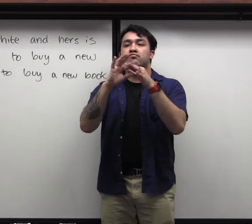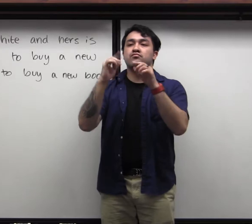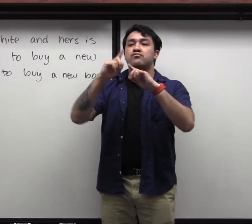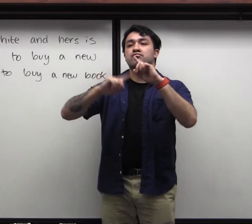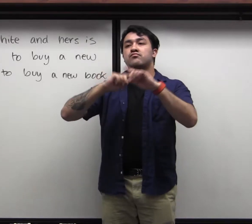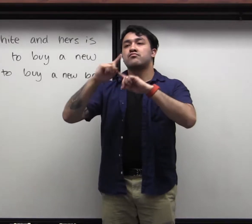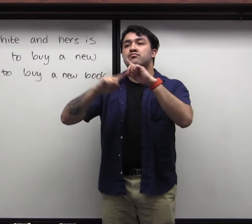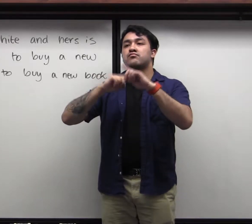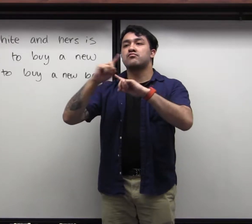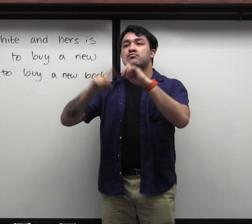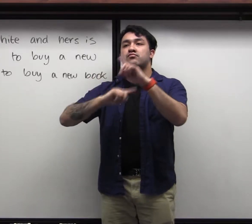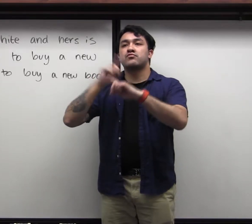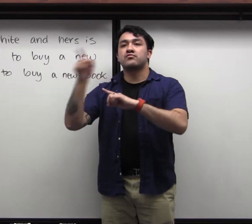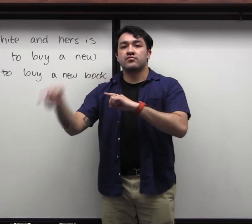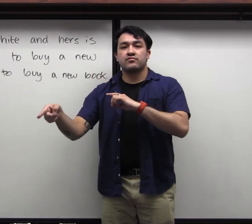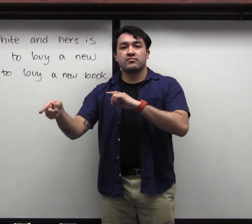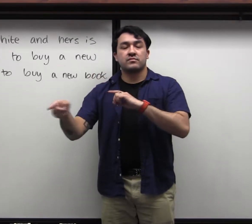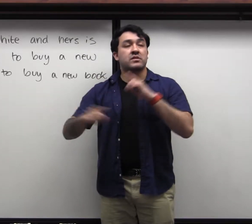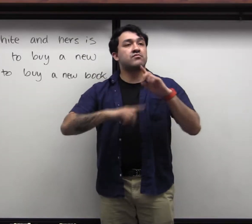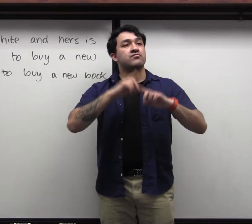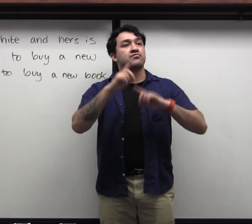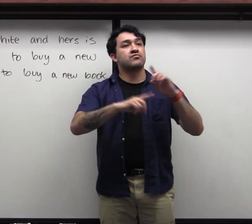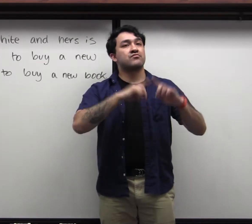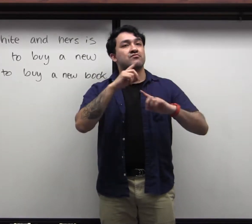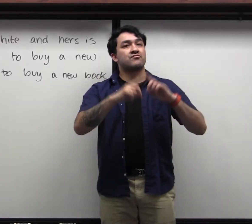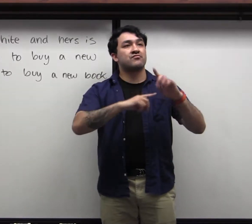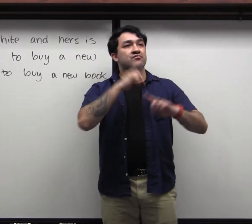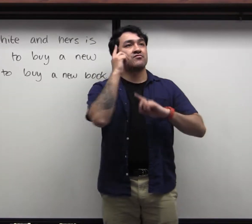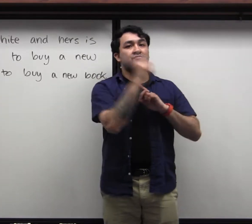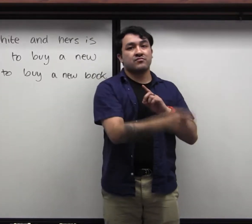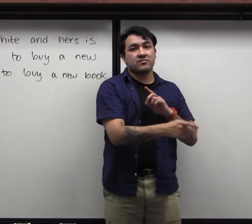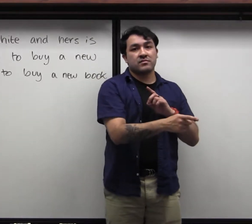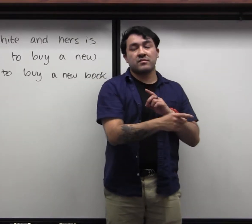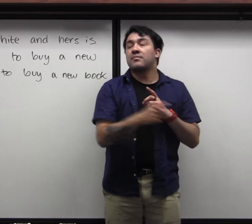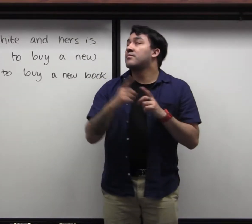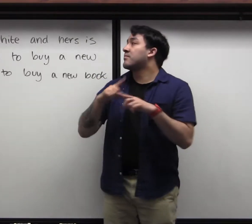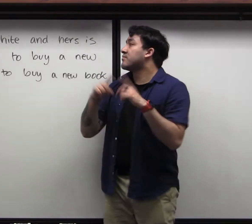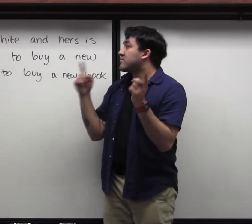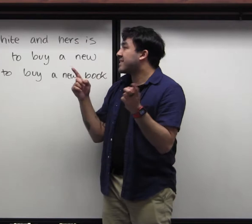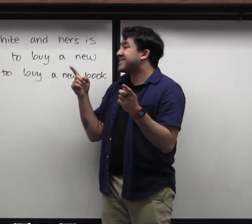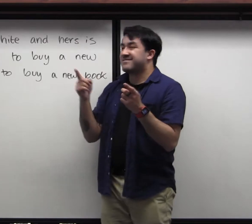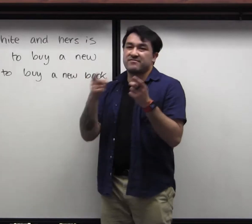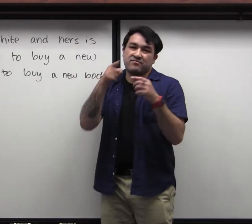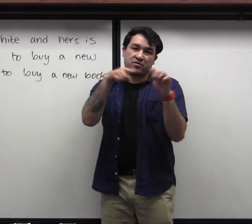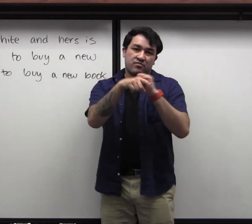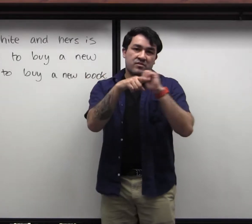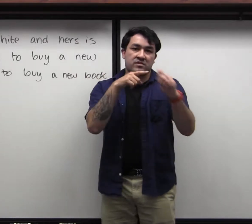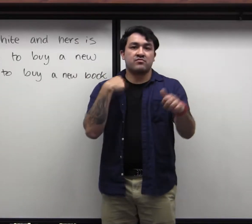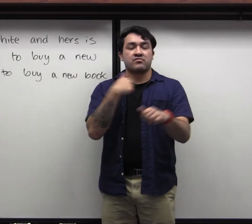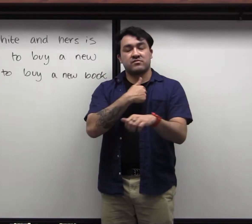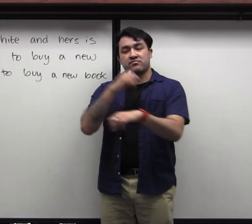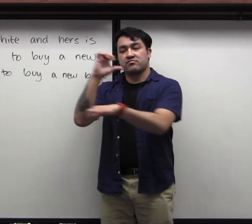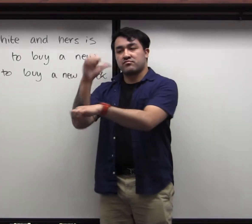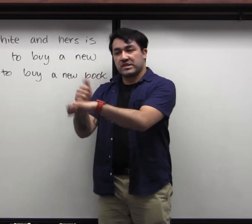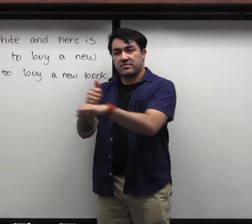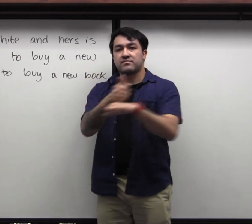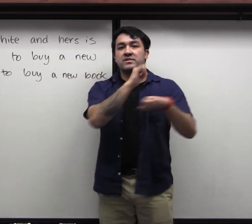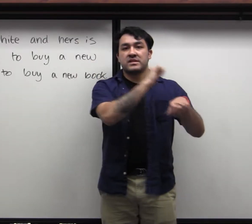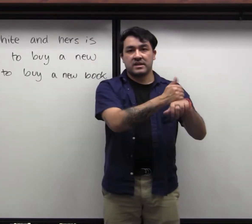message. It doesn't have to be like this structured as in point A here, point B here. Now I'm going to